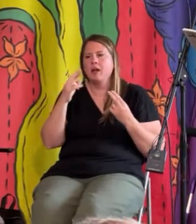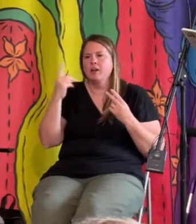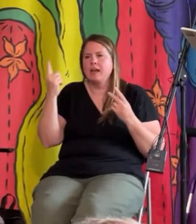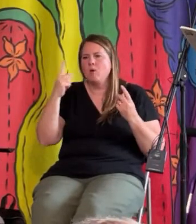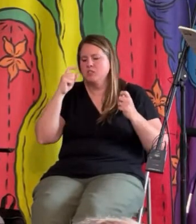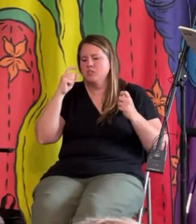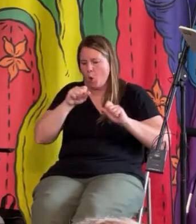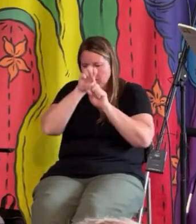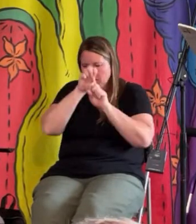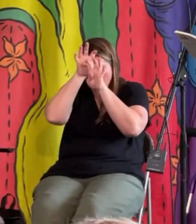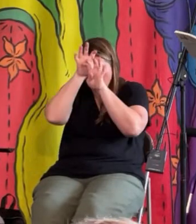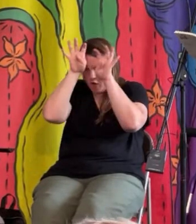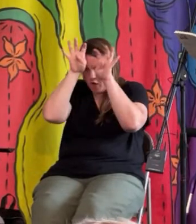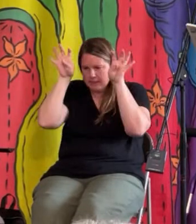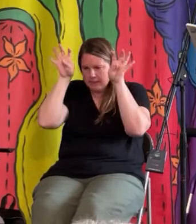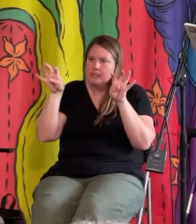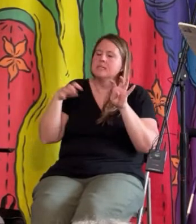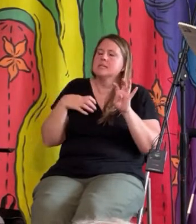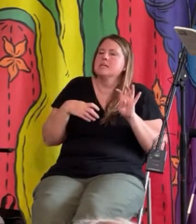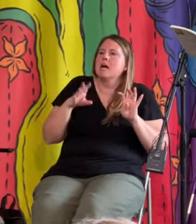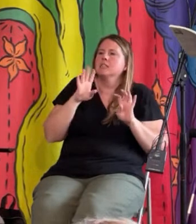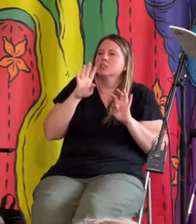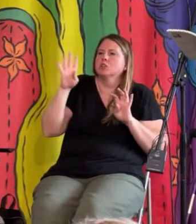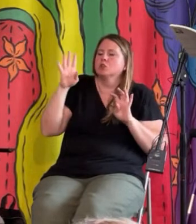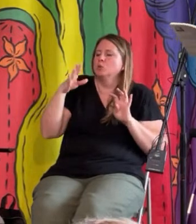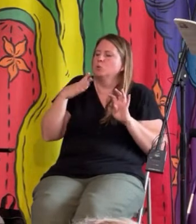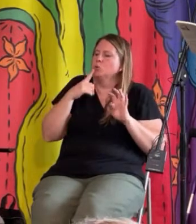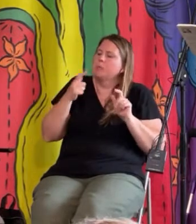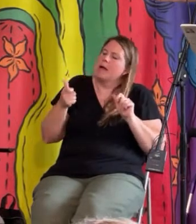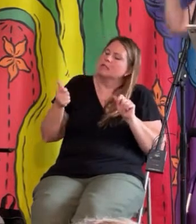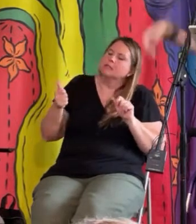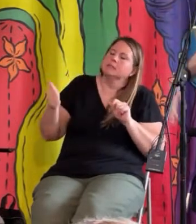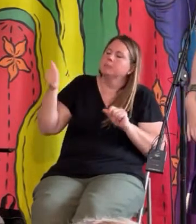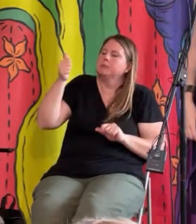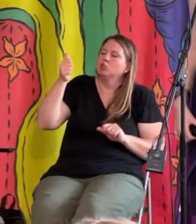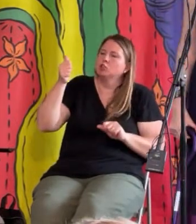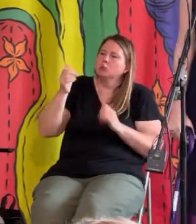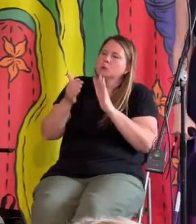end, a salute to my superior barbary skills.